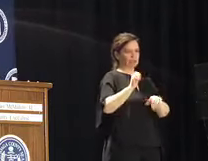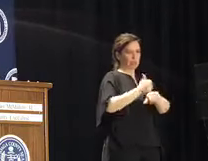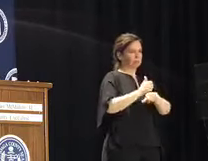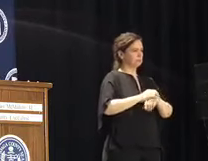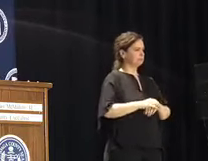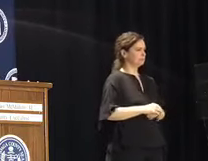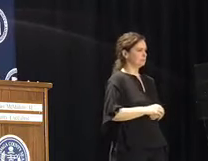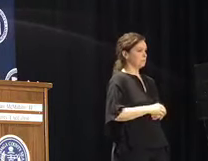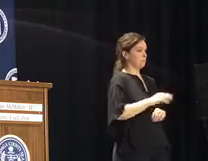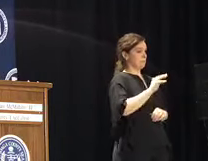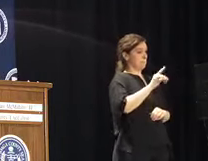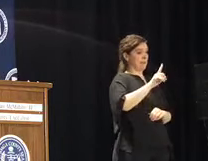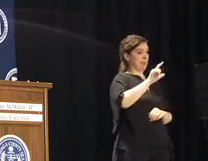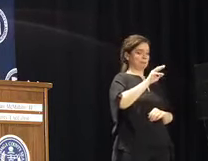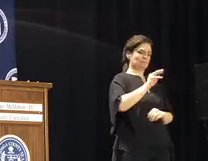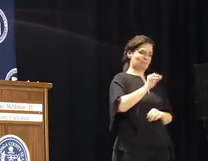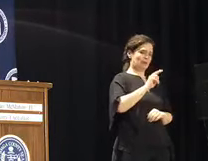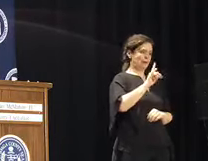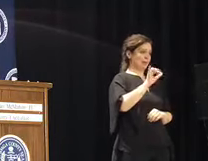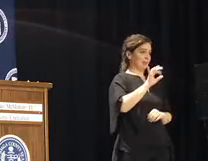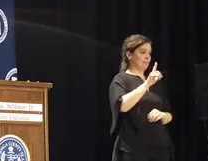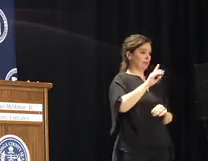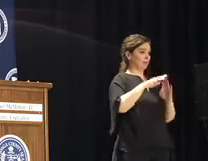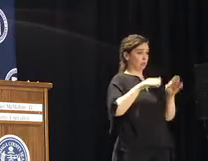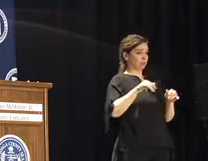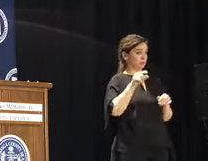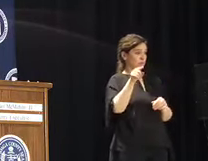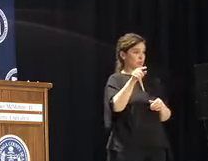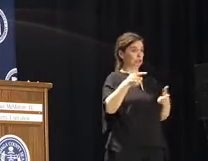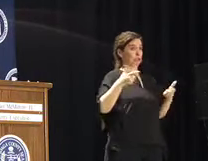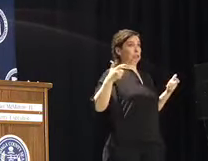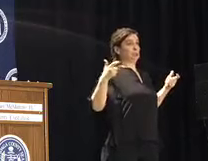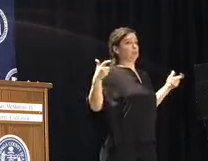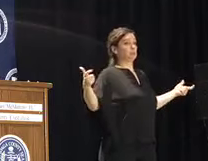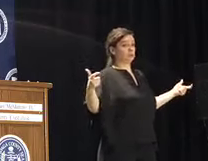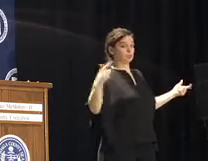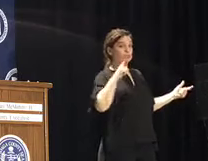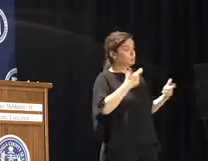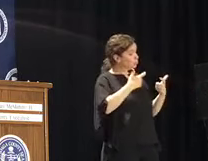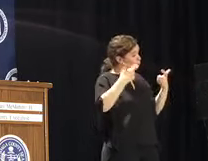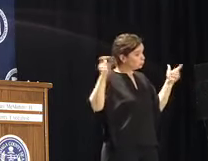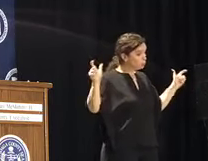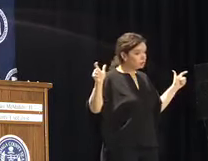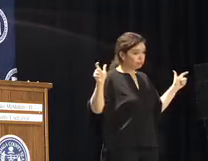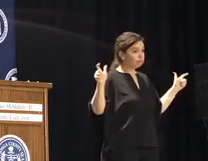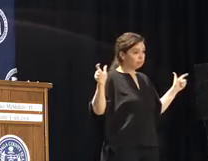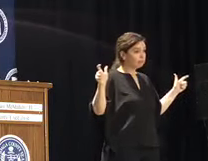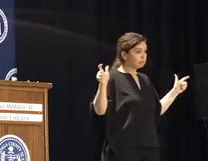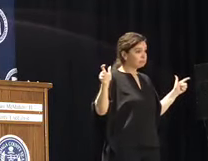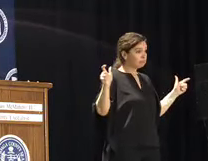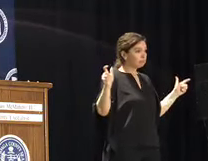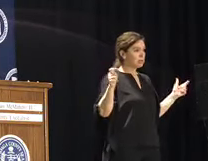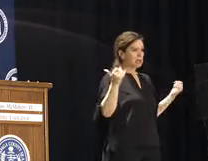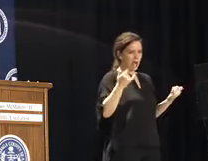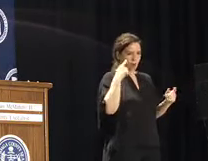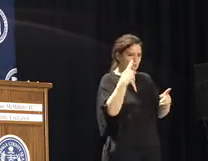to build out an initial site, to increase capacity as needed. So we're very, very